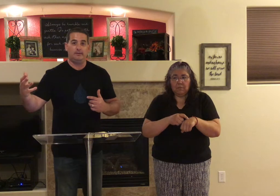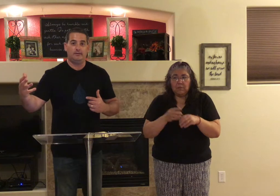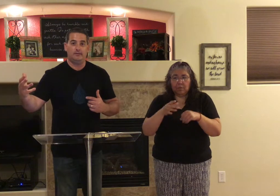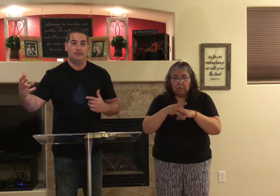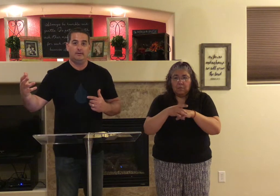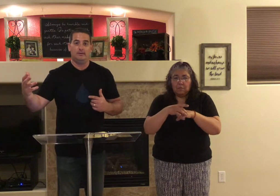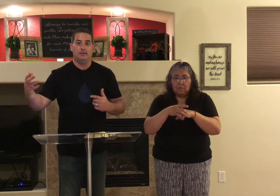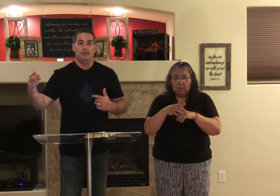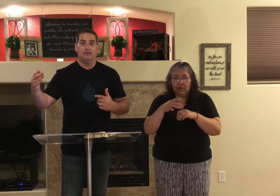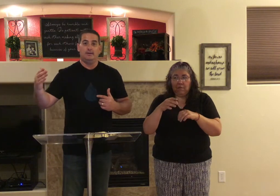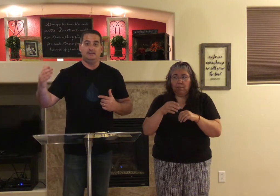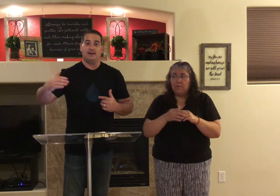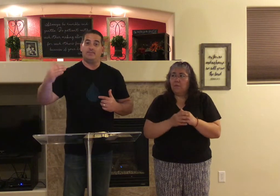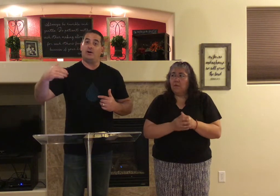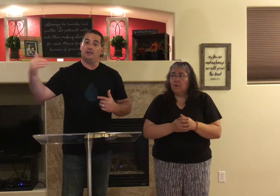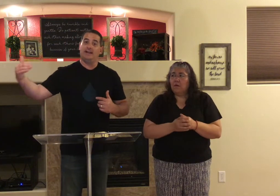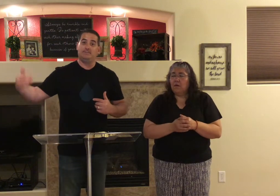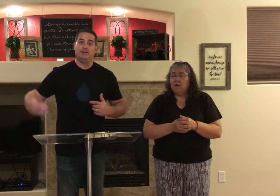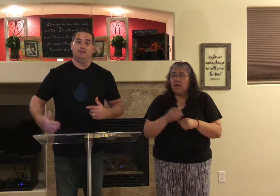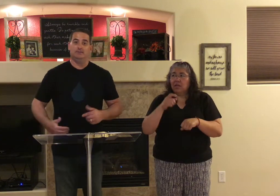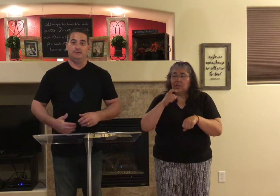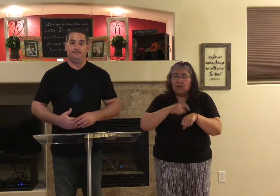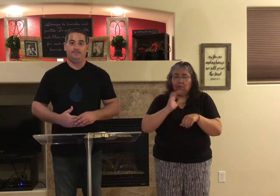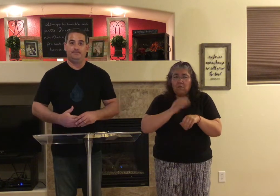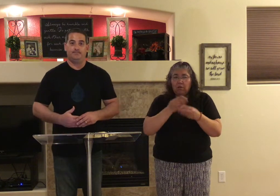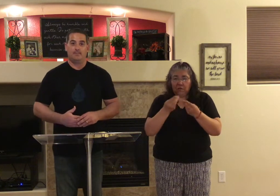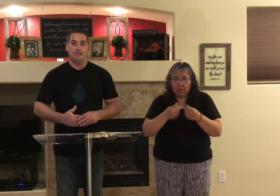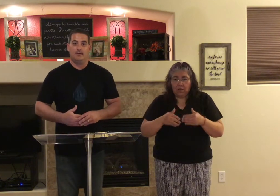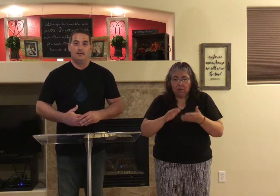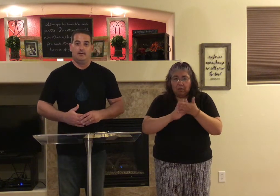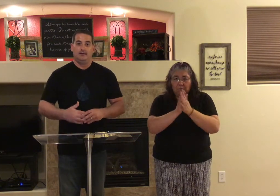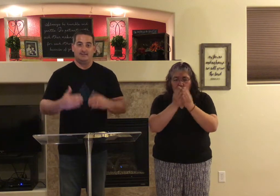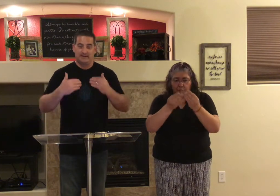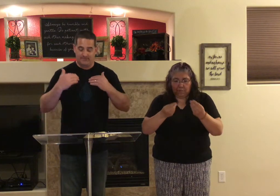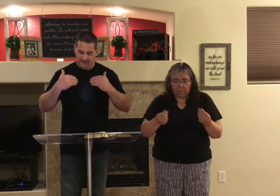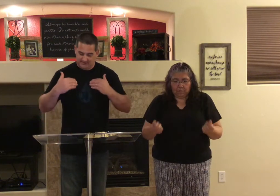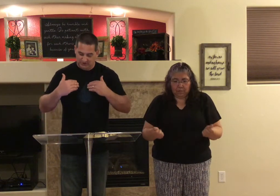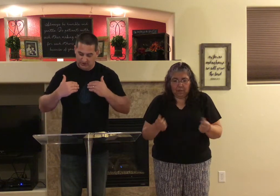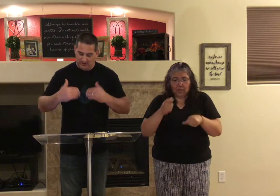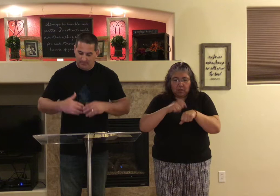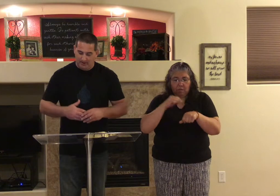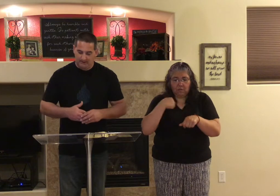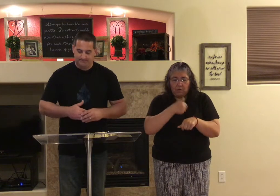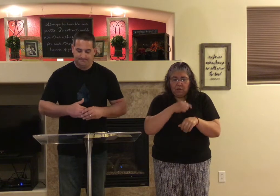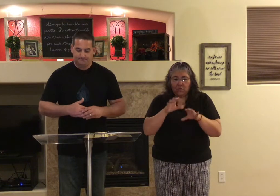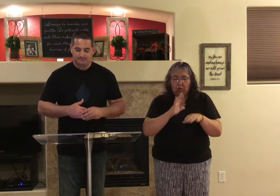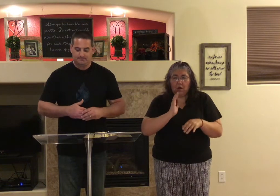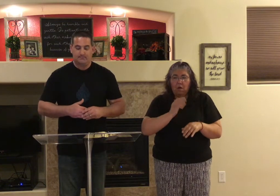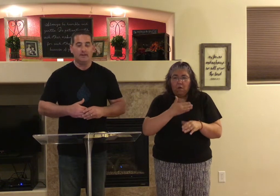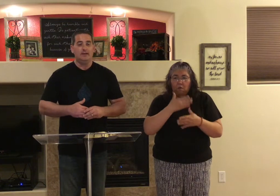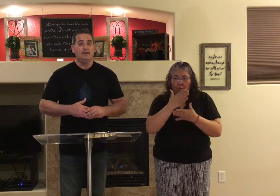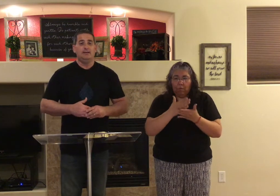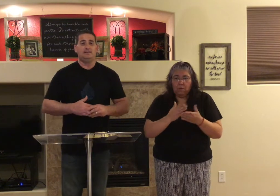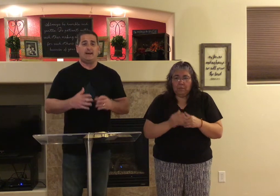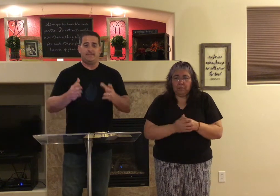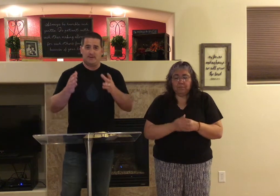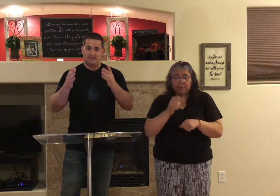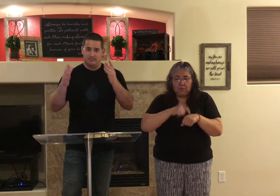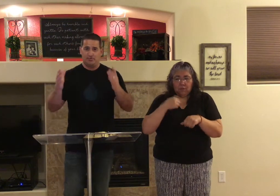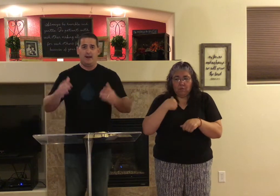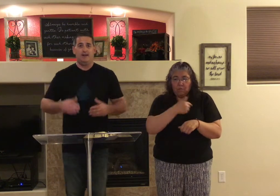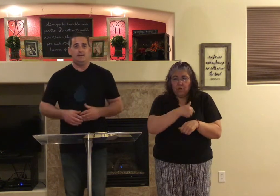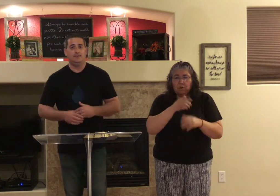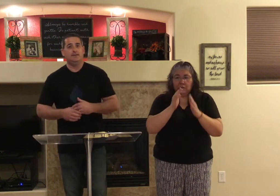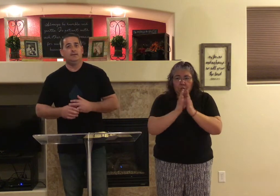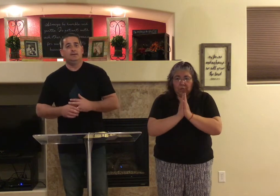planet Earth, it's time for our land to be healed. It's time for us to do our part. It's time for